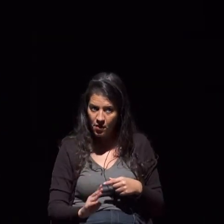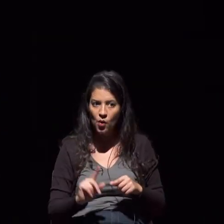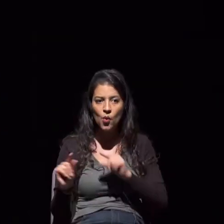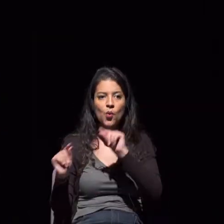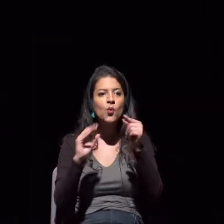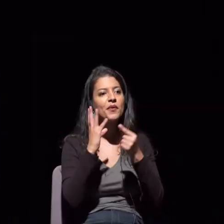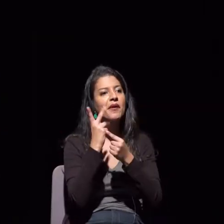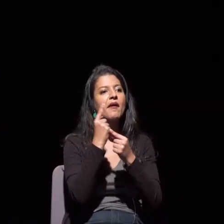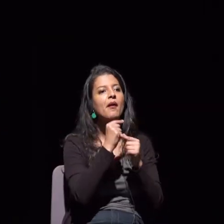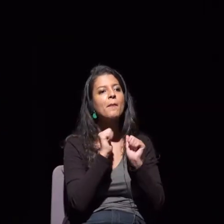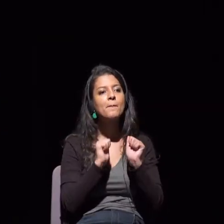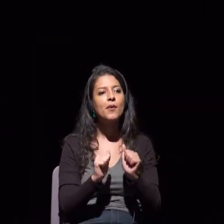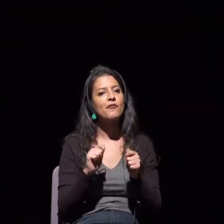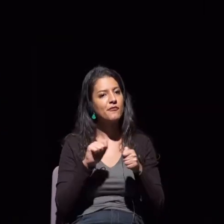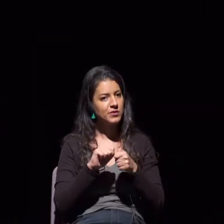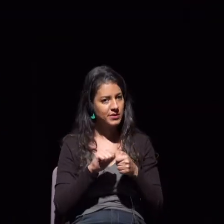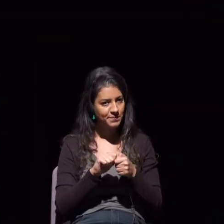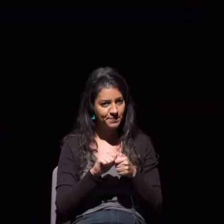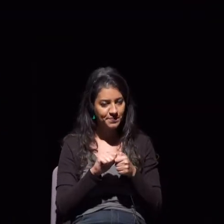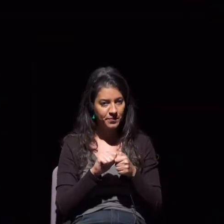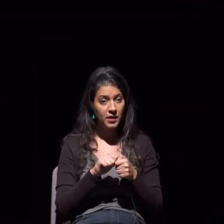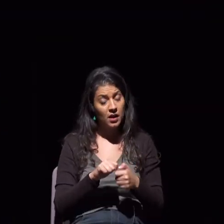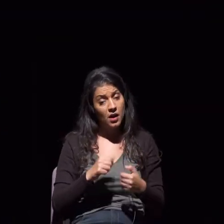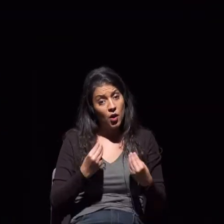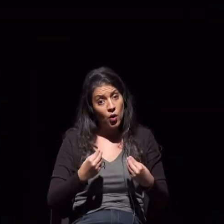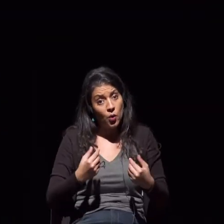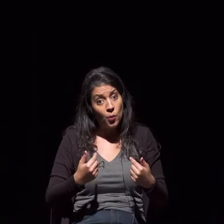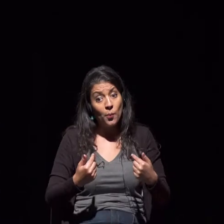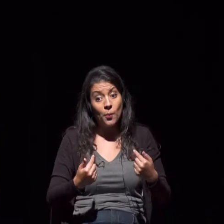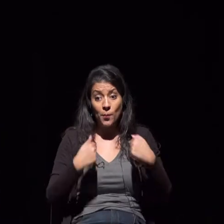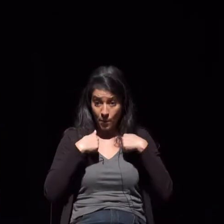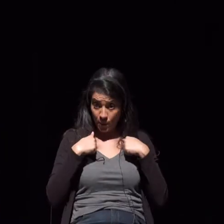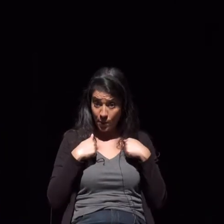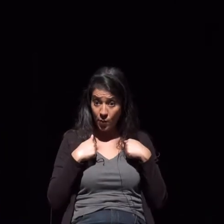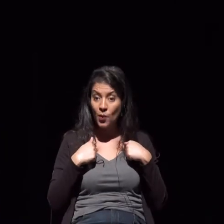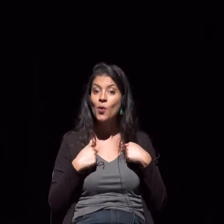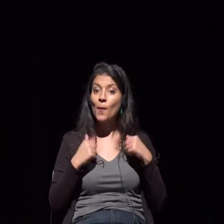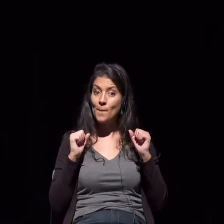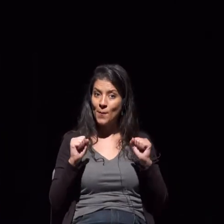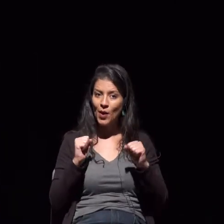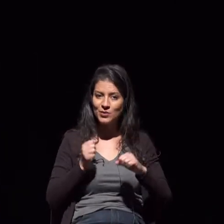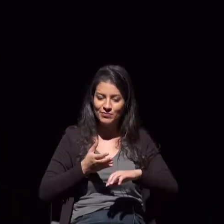can engage or are engaging in these issues broadly. Thank you.